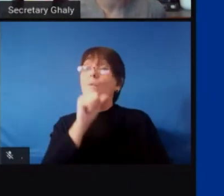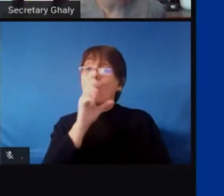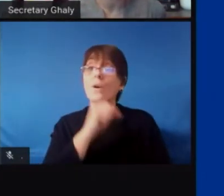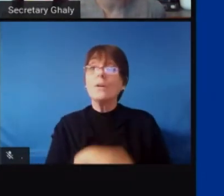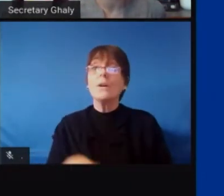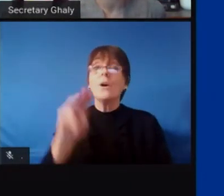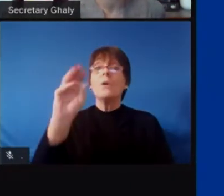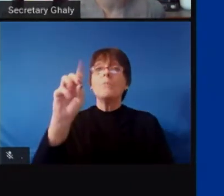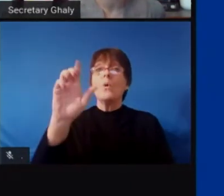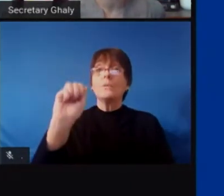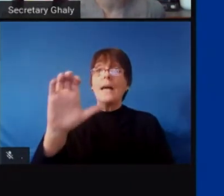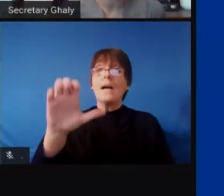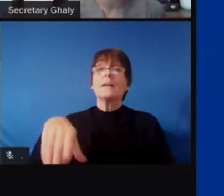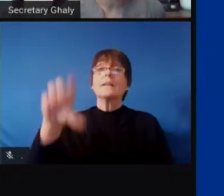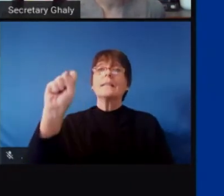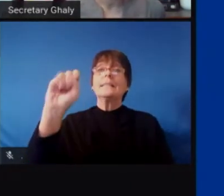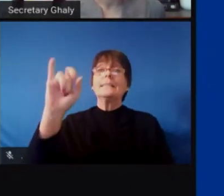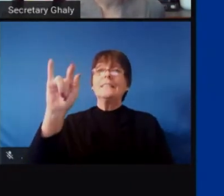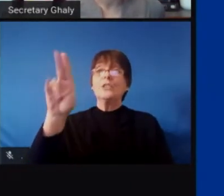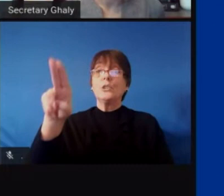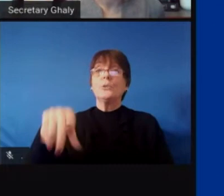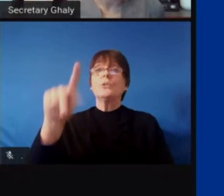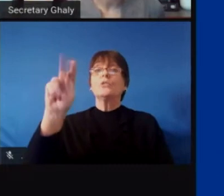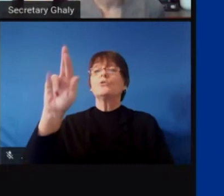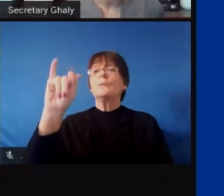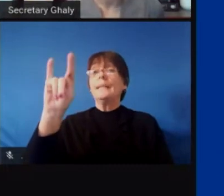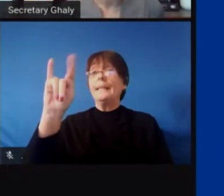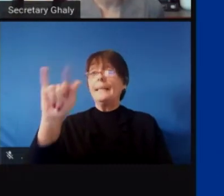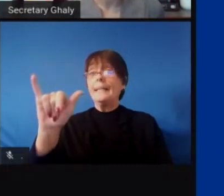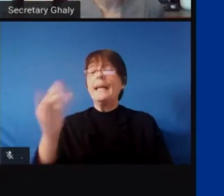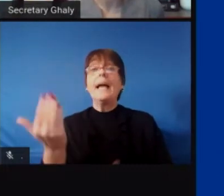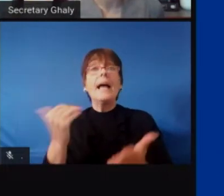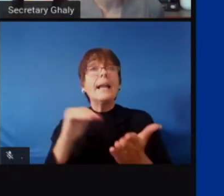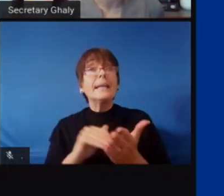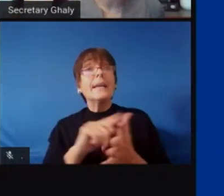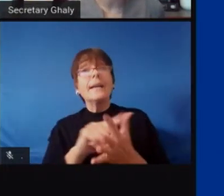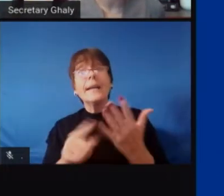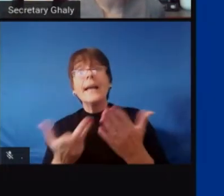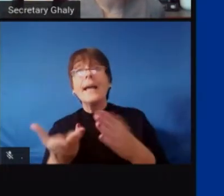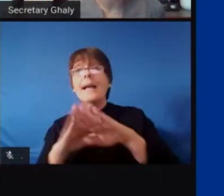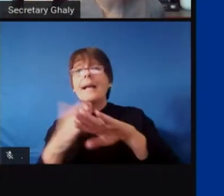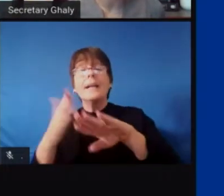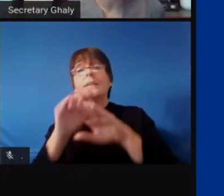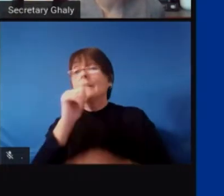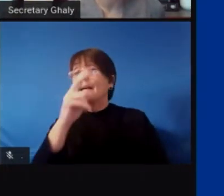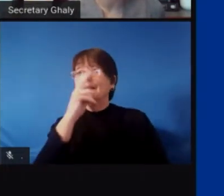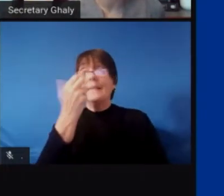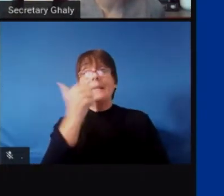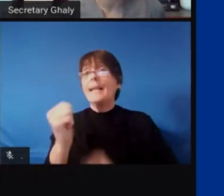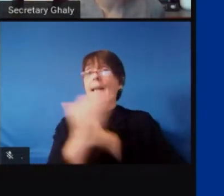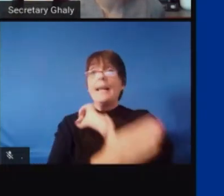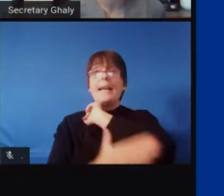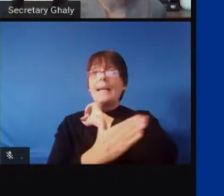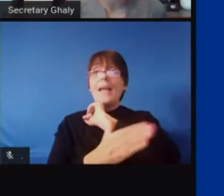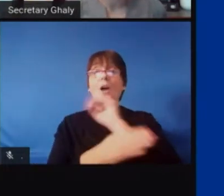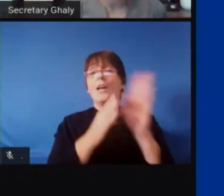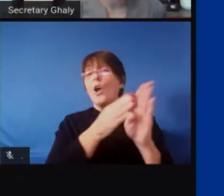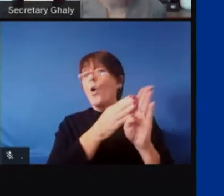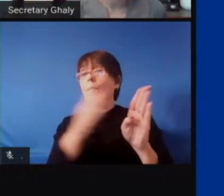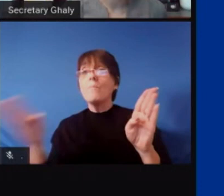Modoc, Siskiyou, and Trinity. And again, with these increases, we are not seeing any counties move forward this